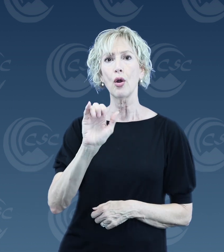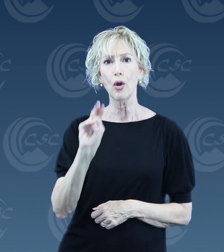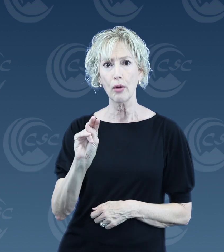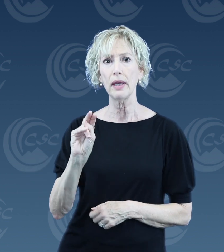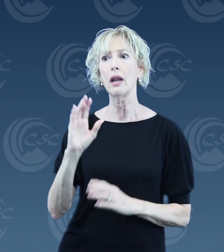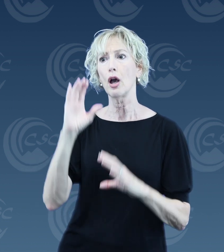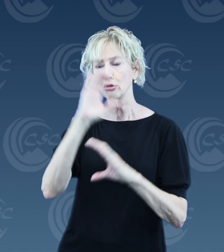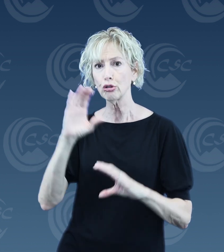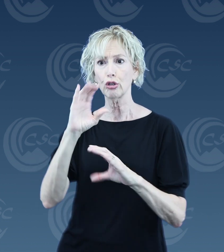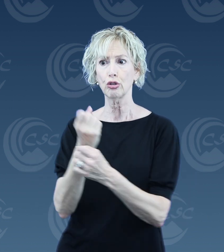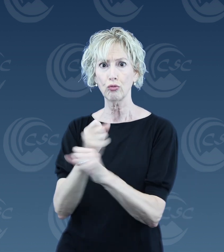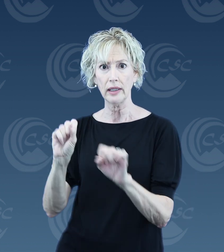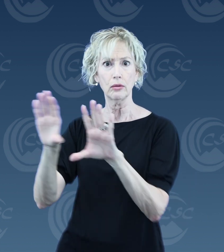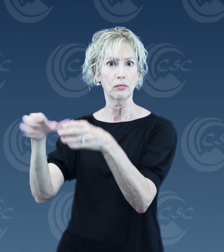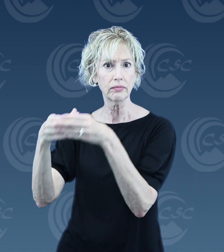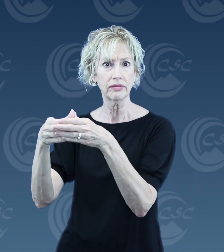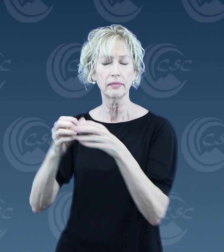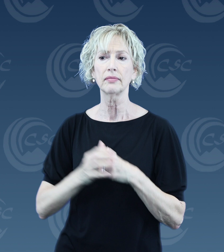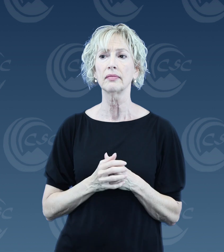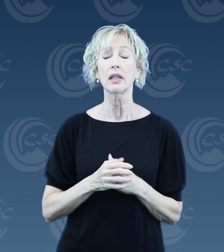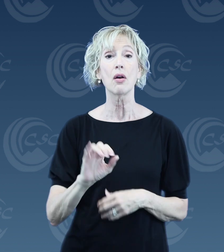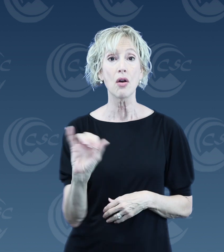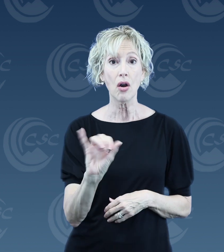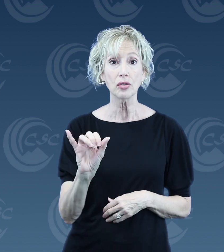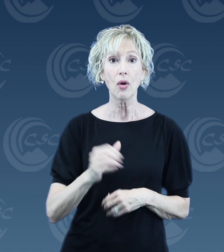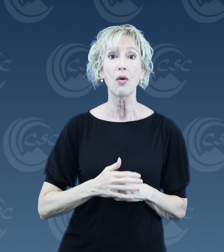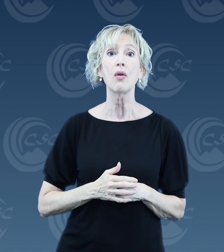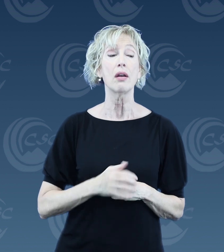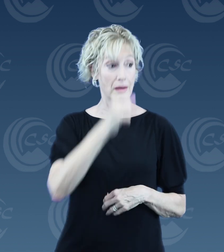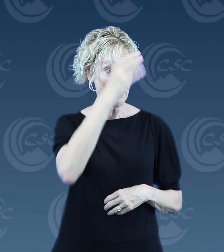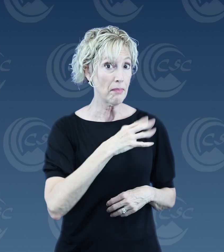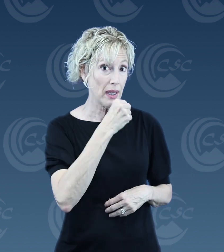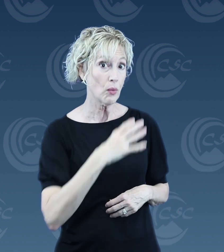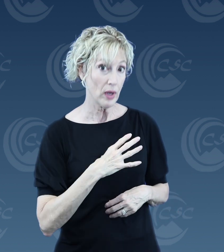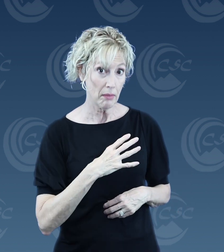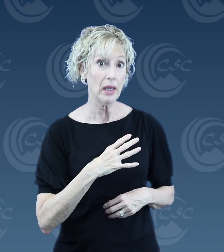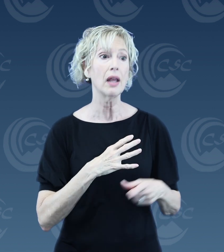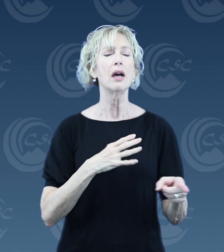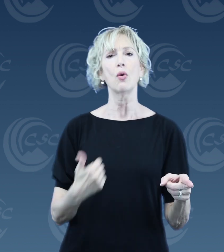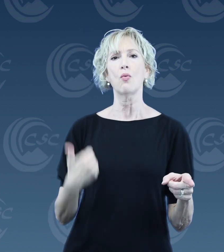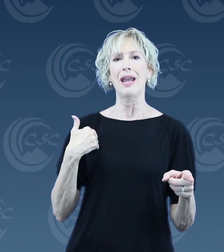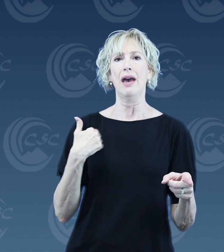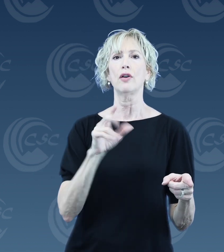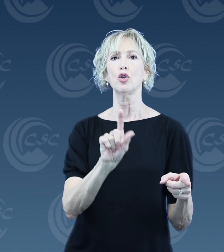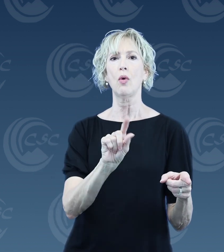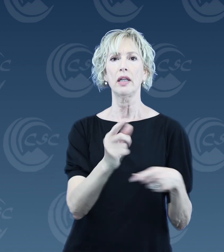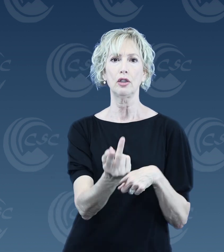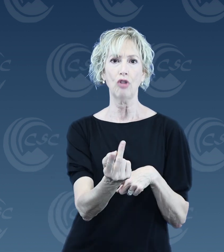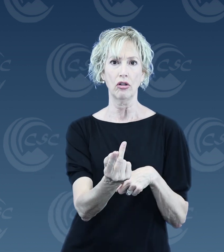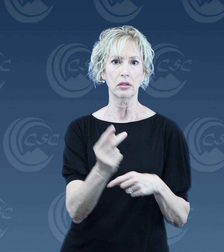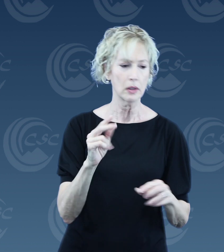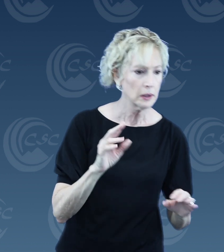and Rescue Division. In addition to that group of men and women, we'll have 20 dogs that can go